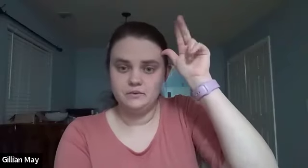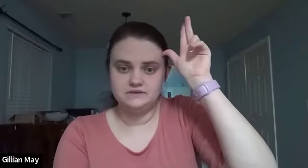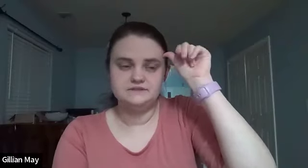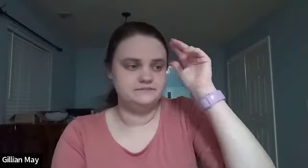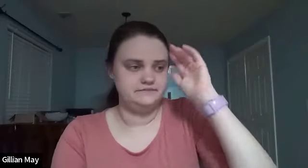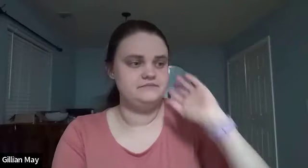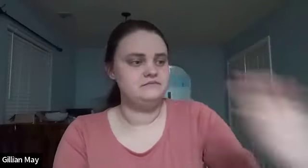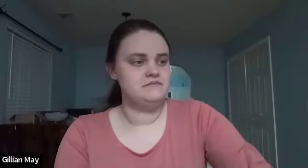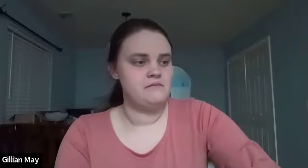horse.